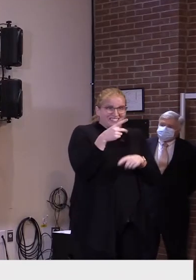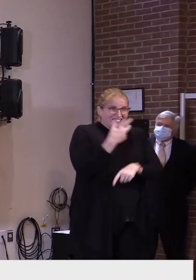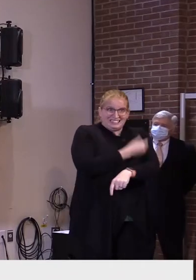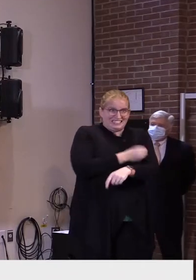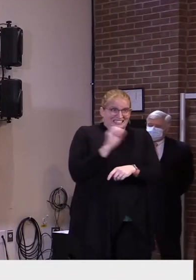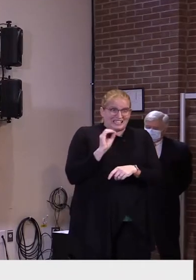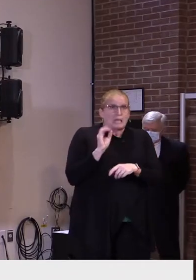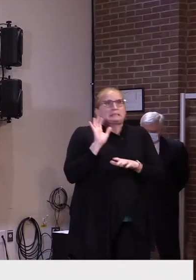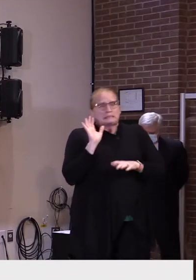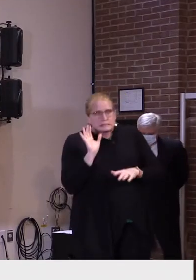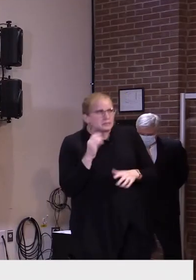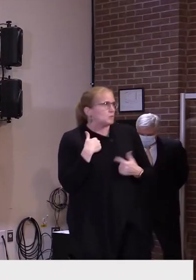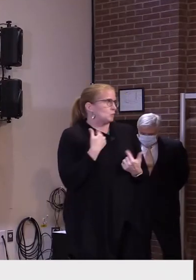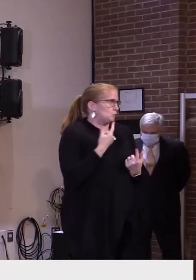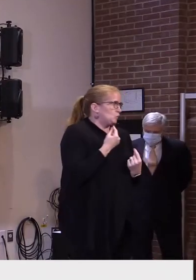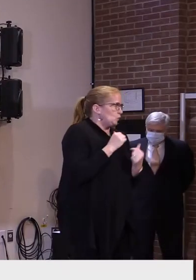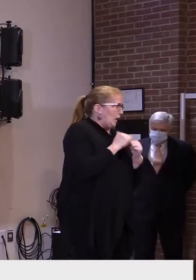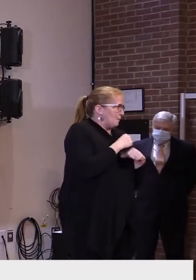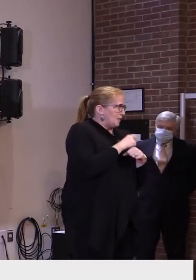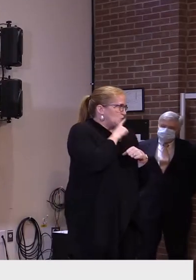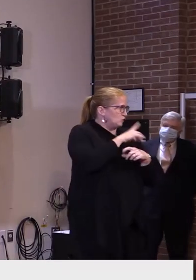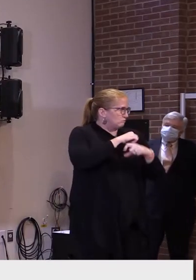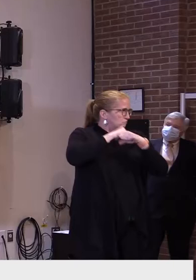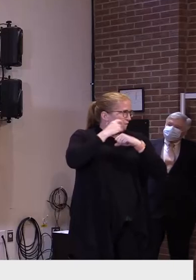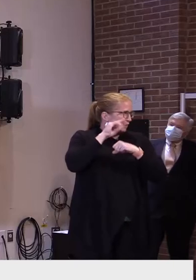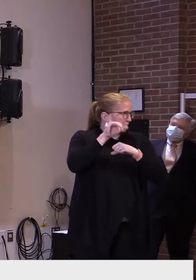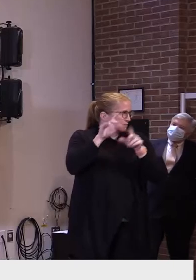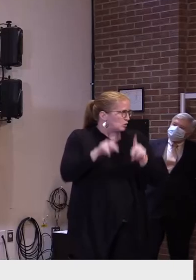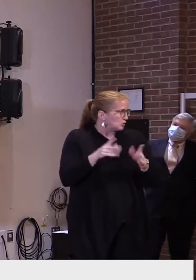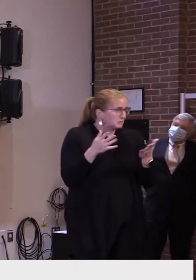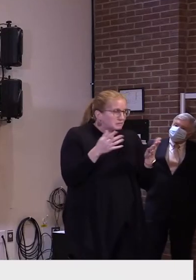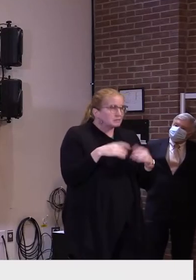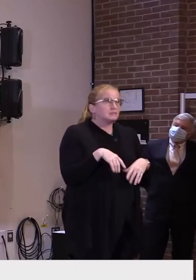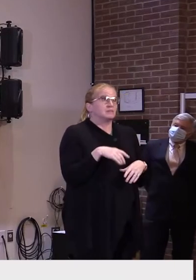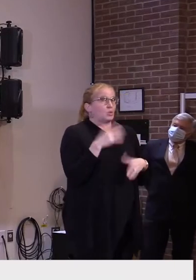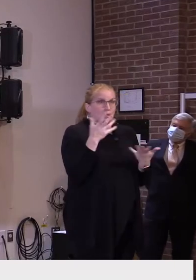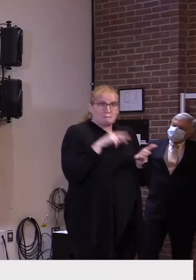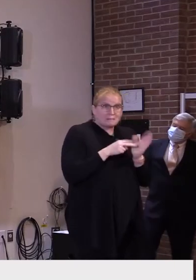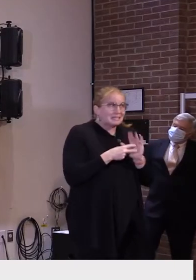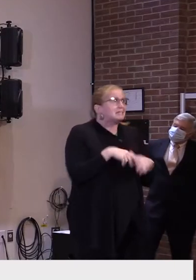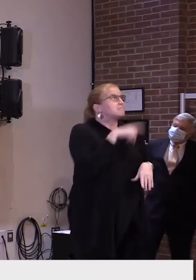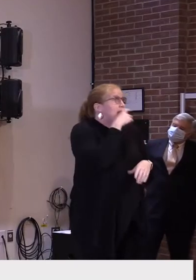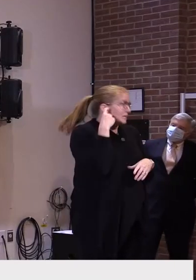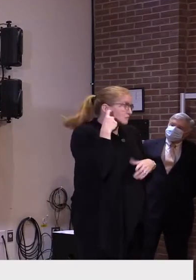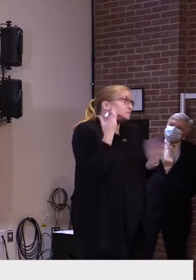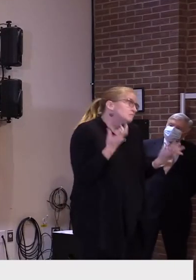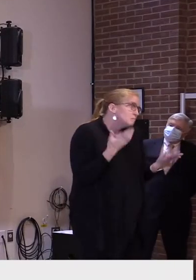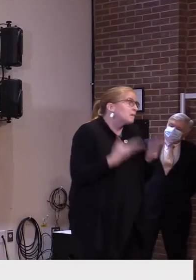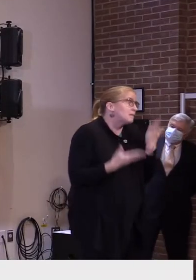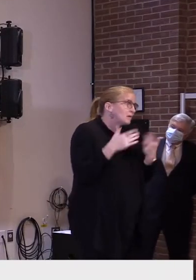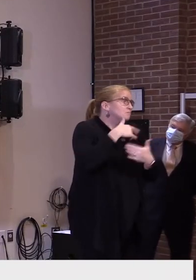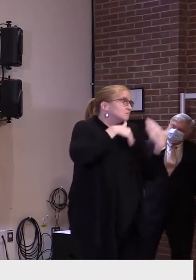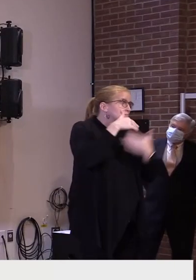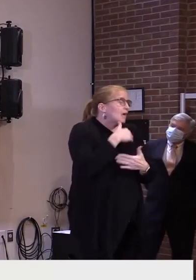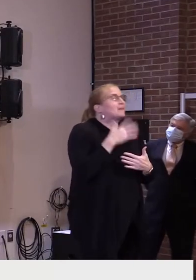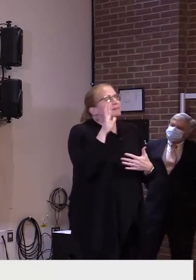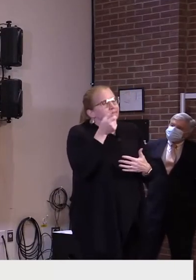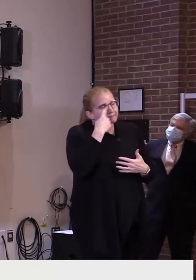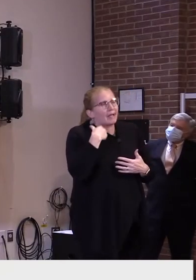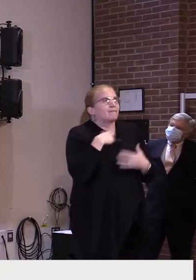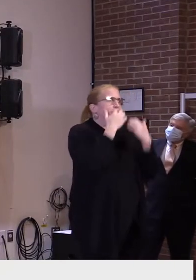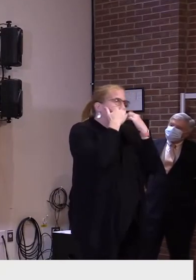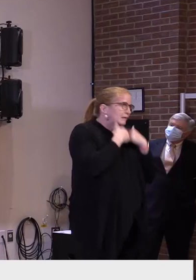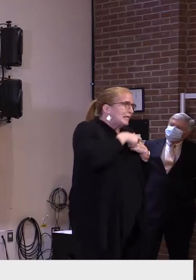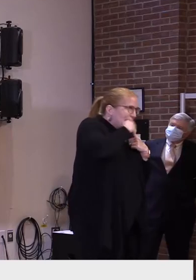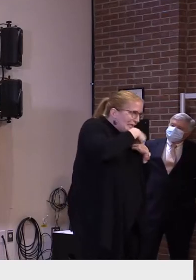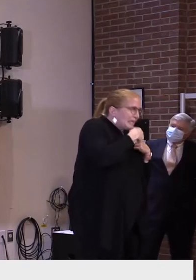to be taken for anyone at higher risk, such as masking when you're not eating. This is always a good